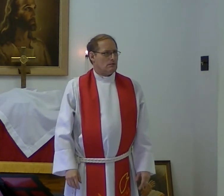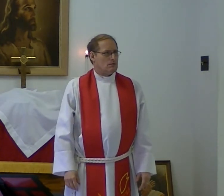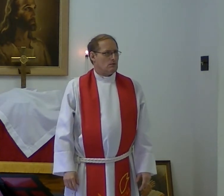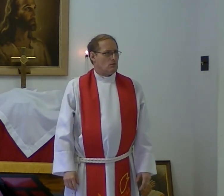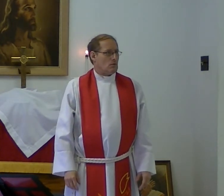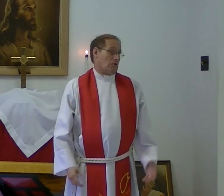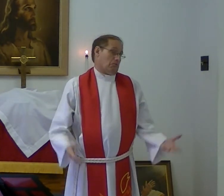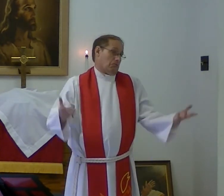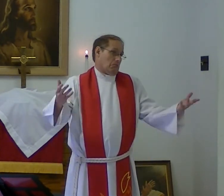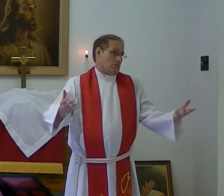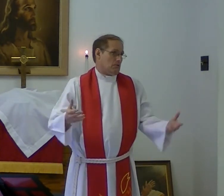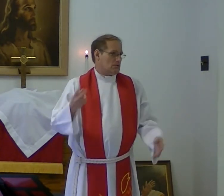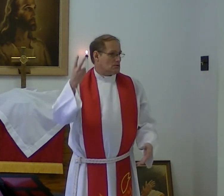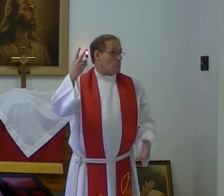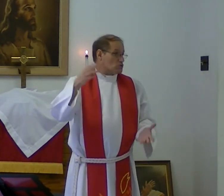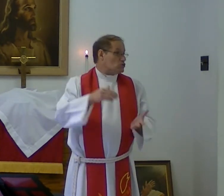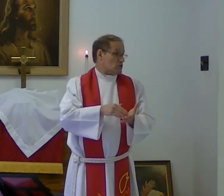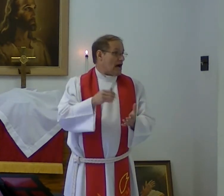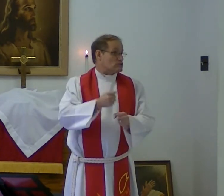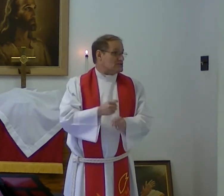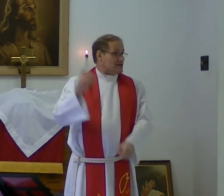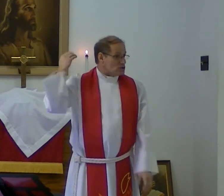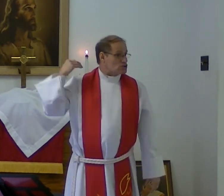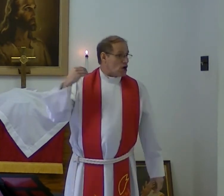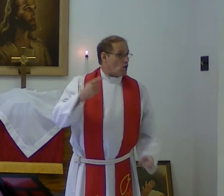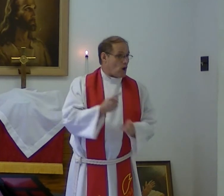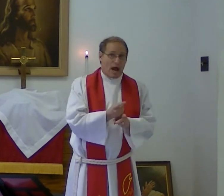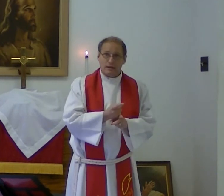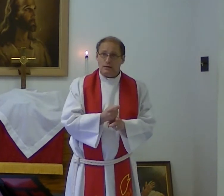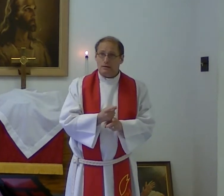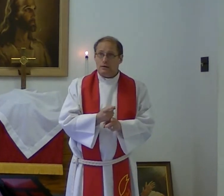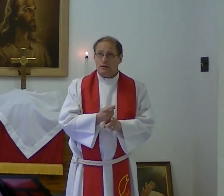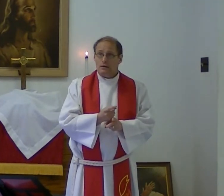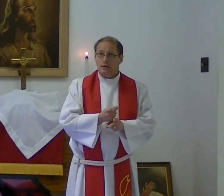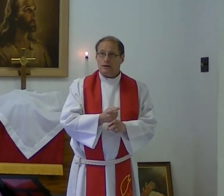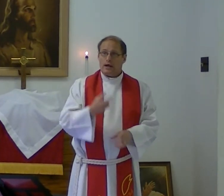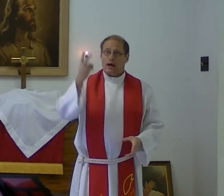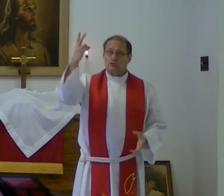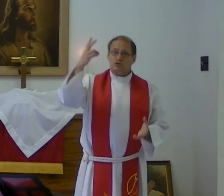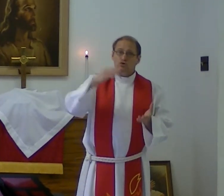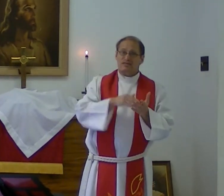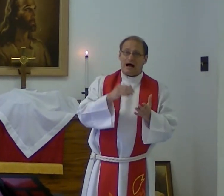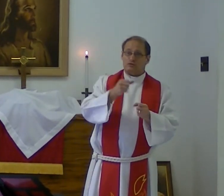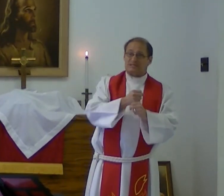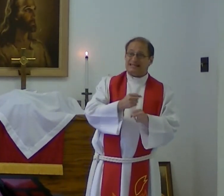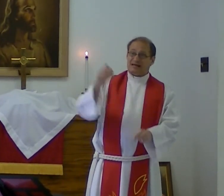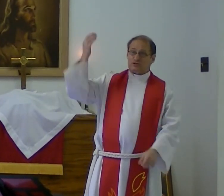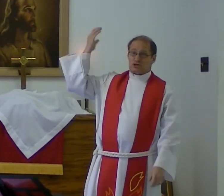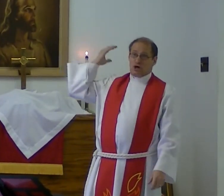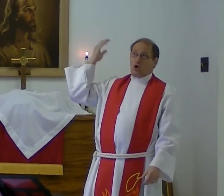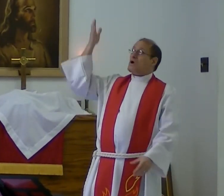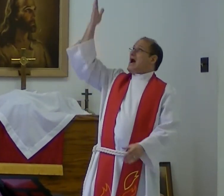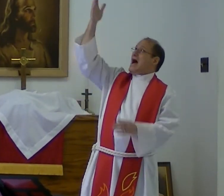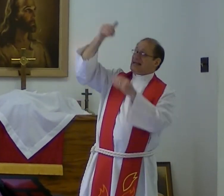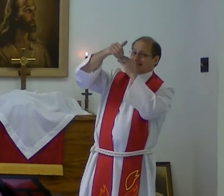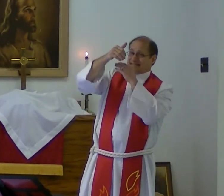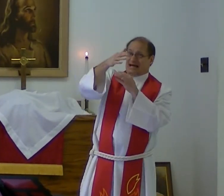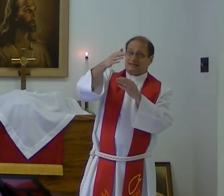Well, almost 2,000 years ago, right? 2,000 years ago, God sent